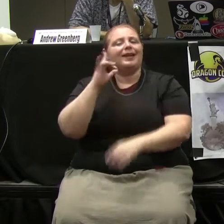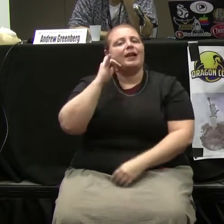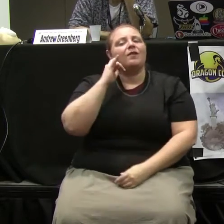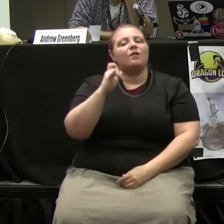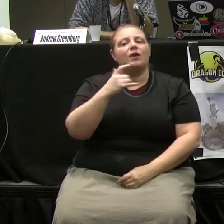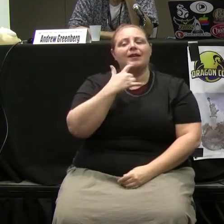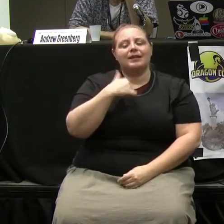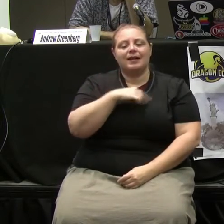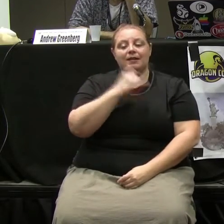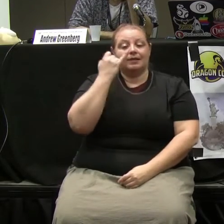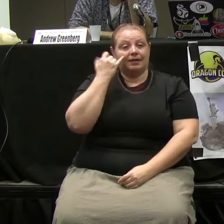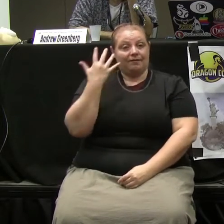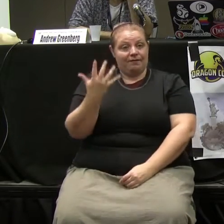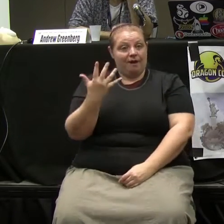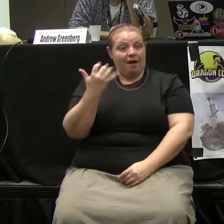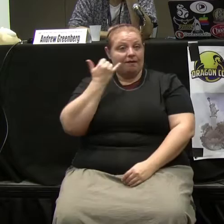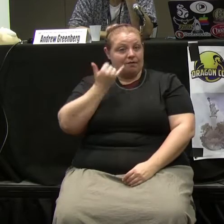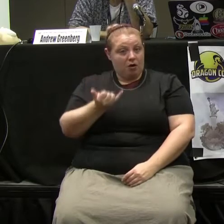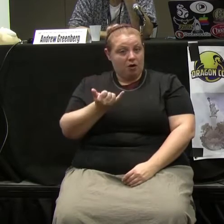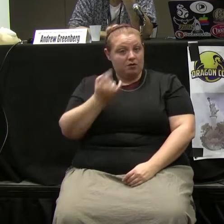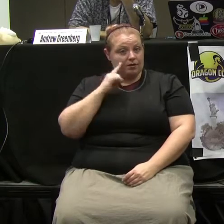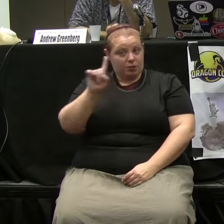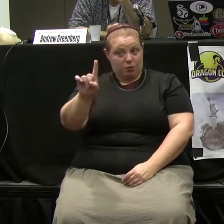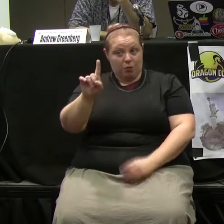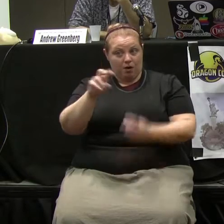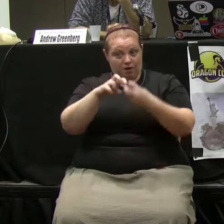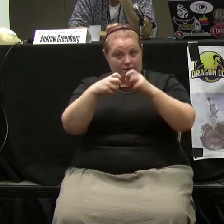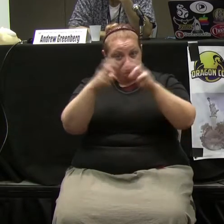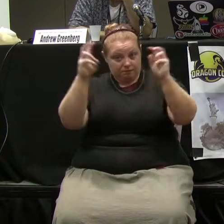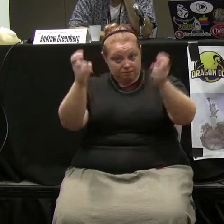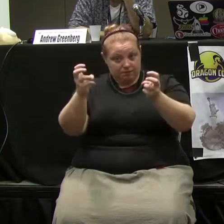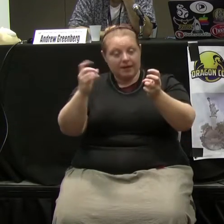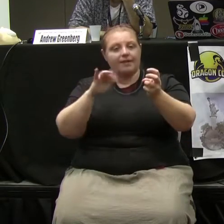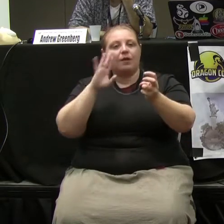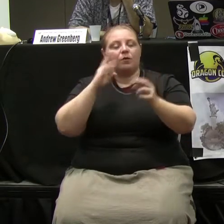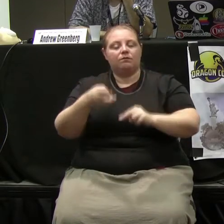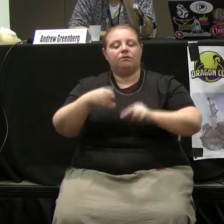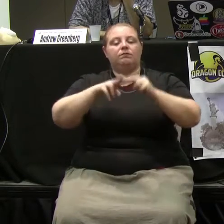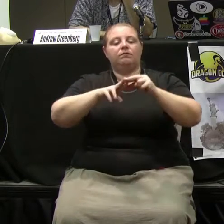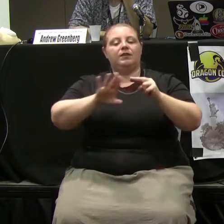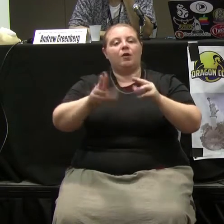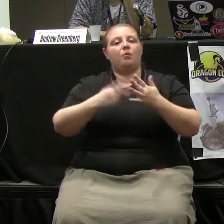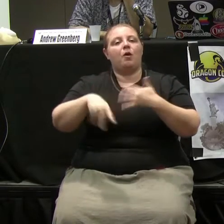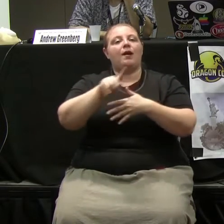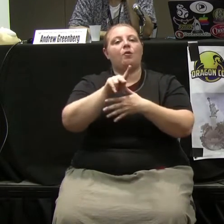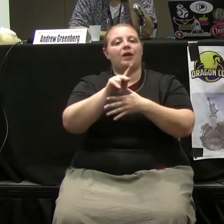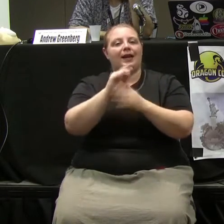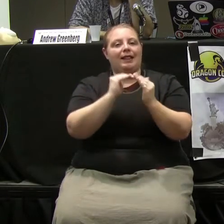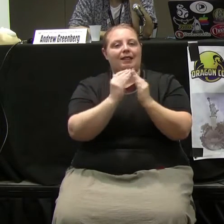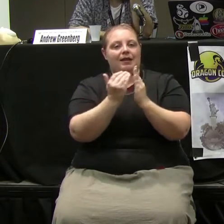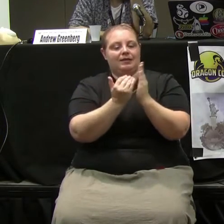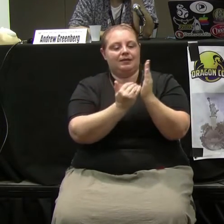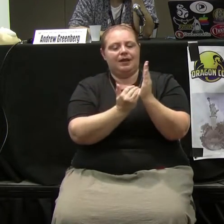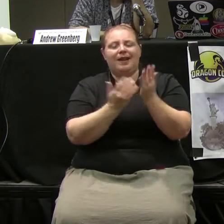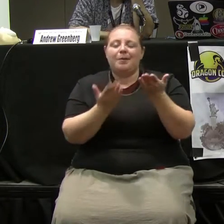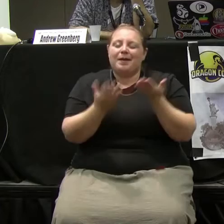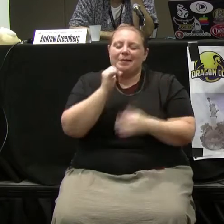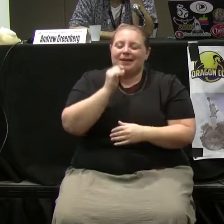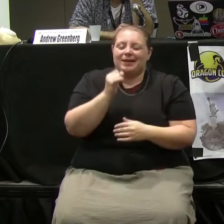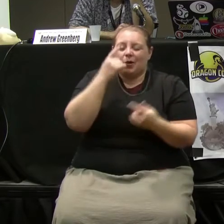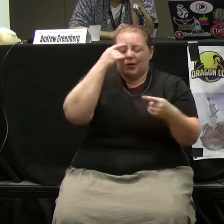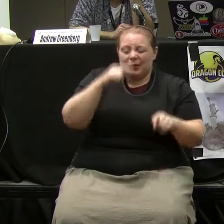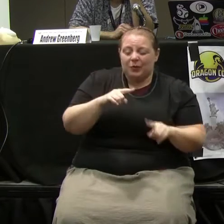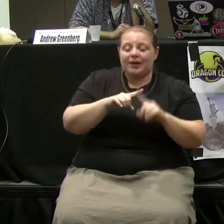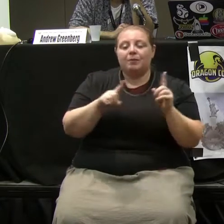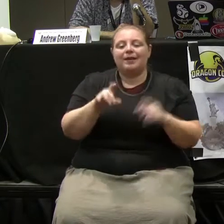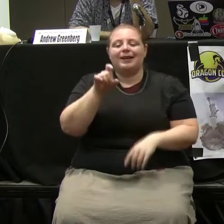tell us that if they get five phone calls on an issue, that raises it up like two notches on their priority scale. Now, they maybe don't agree with it, but then they know that's